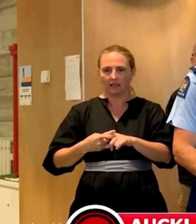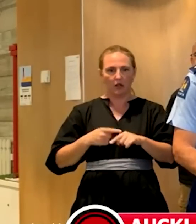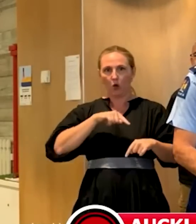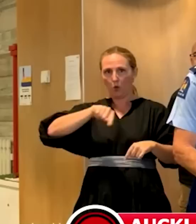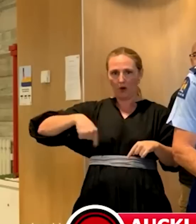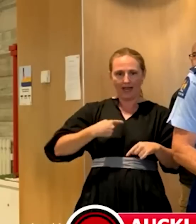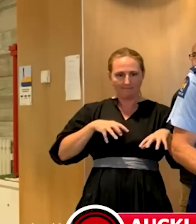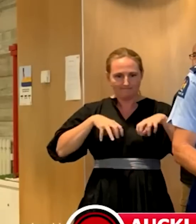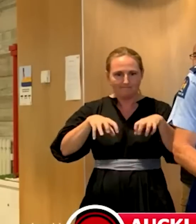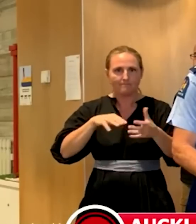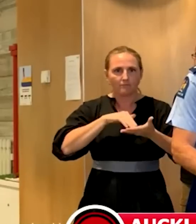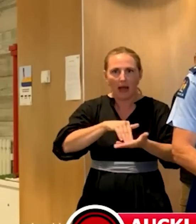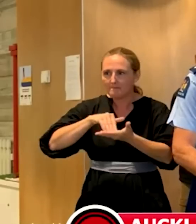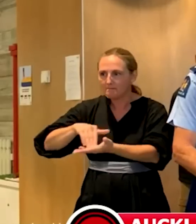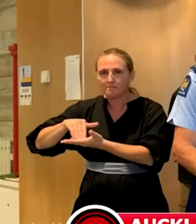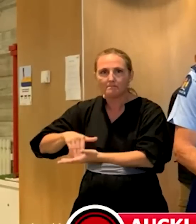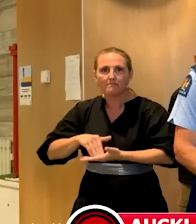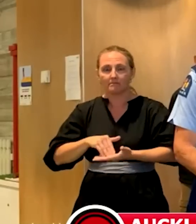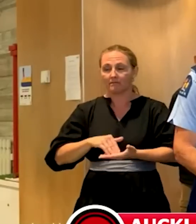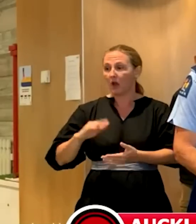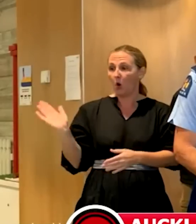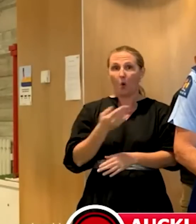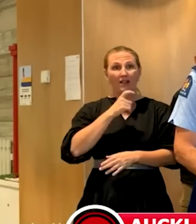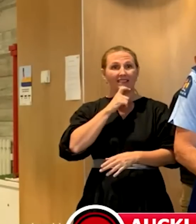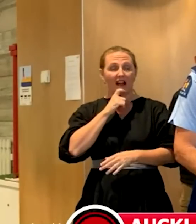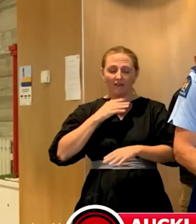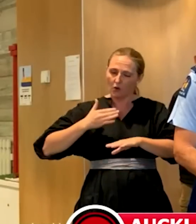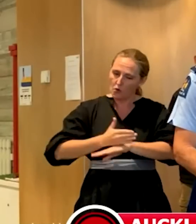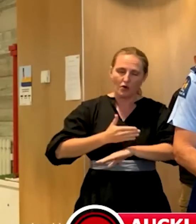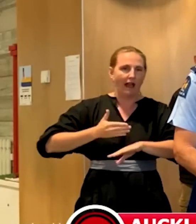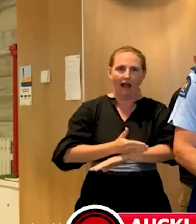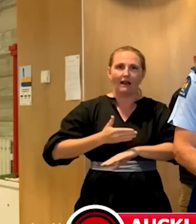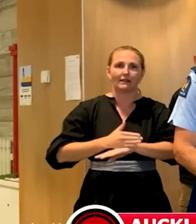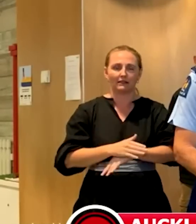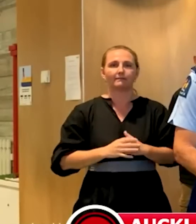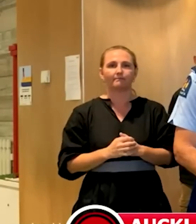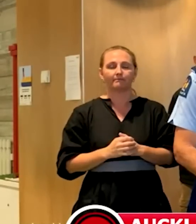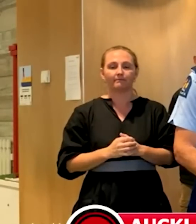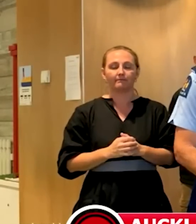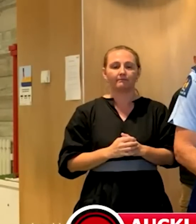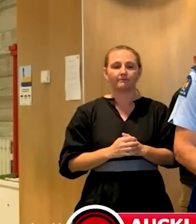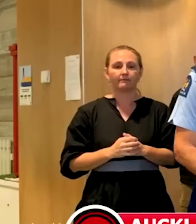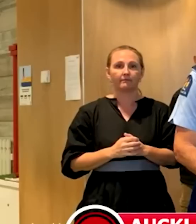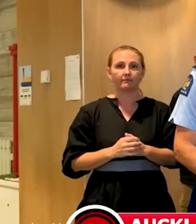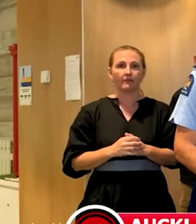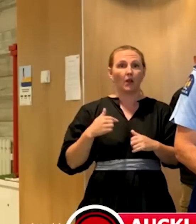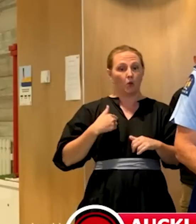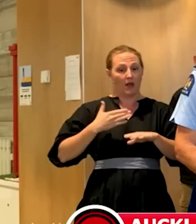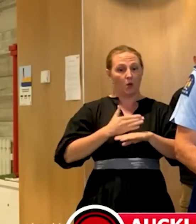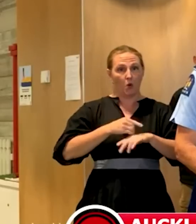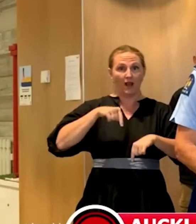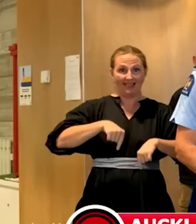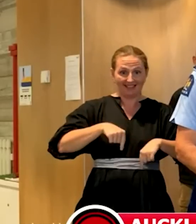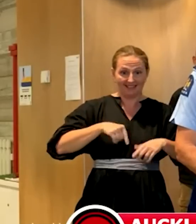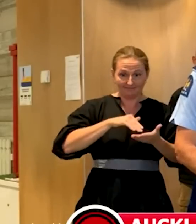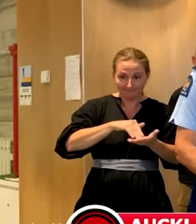event. They've worked extremely hard. As well as dealing with this, we have maintained our standard